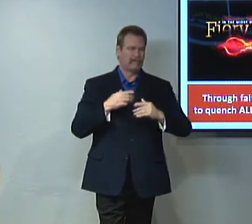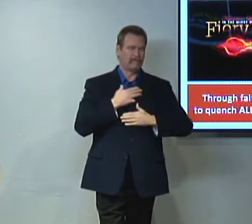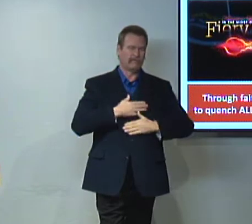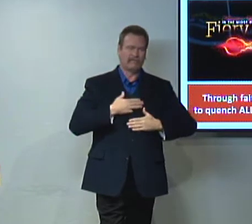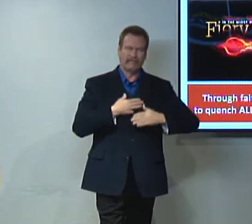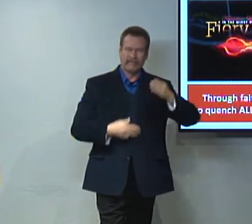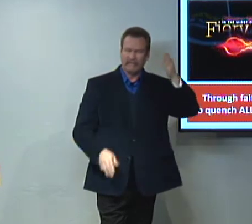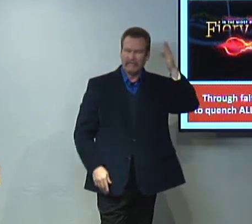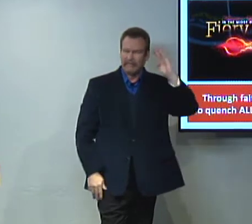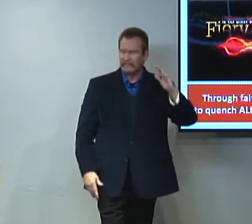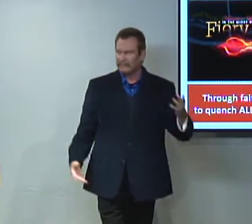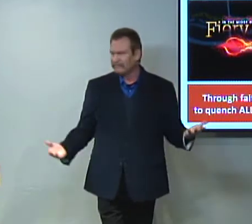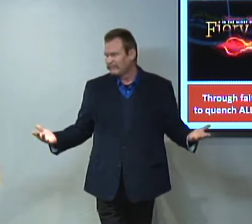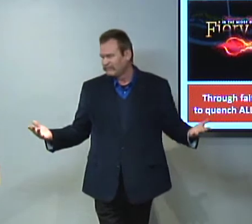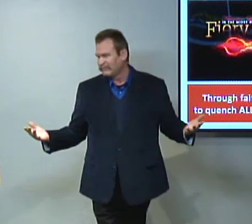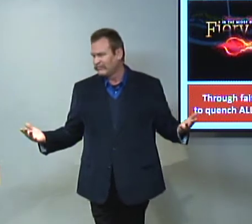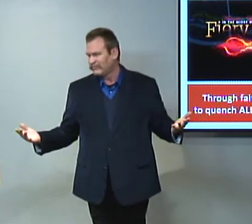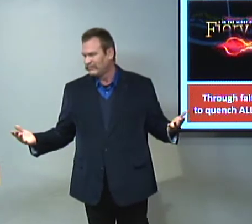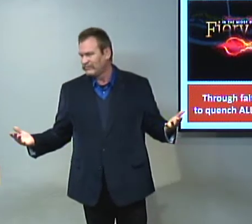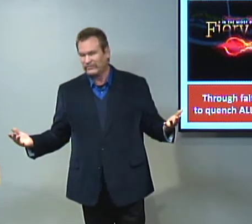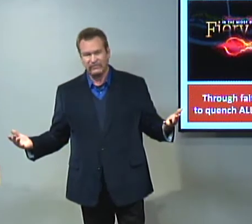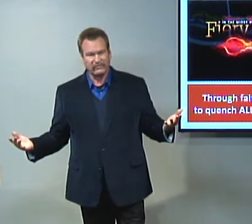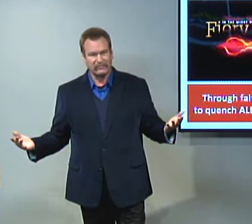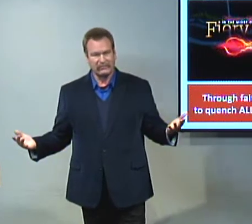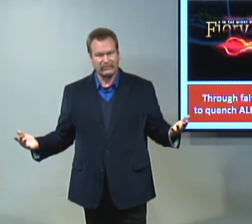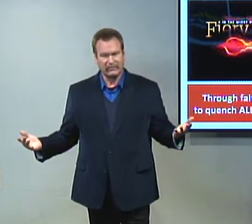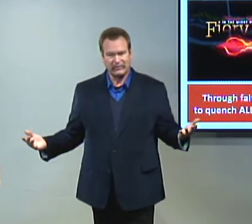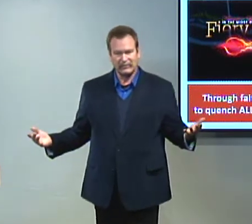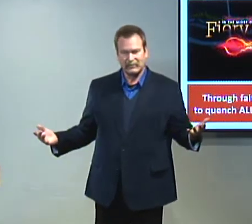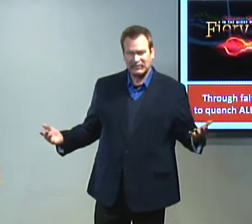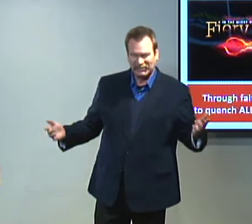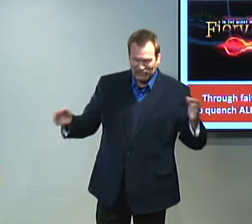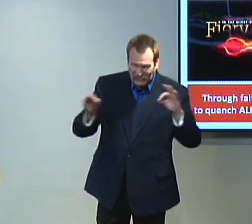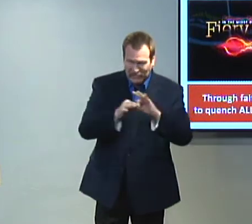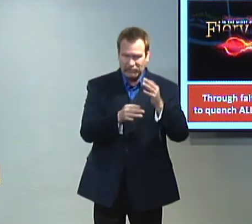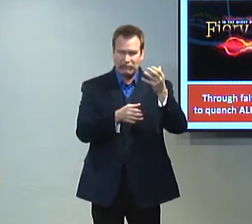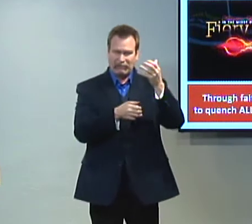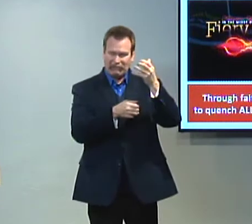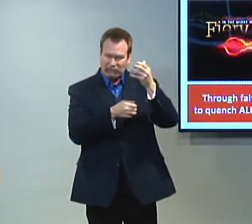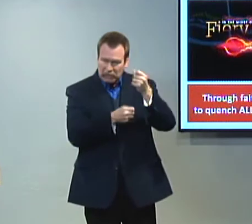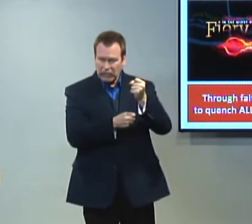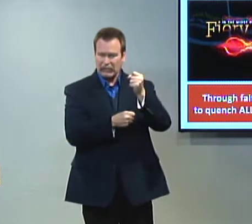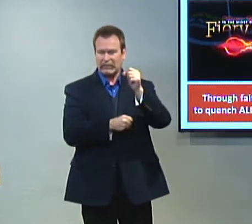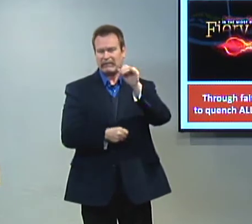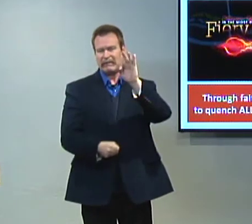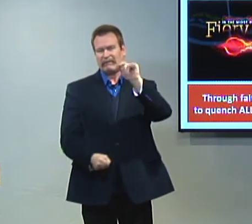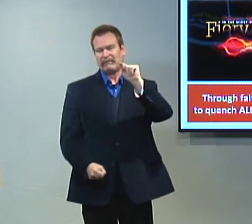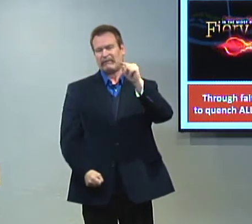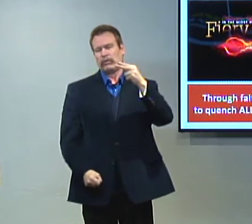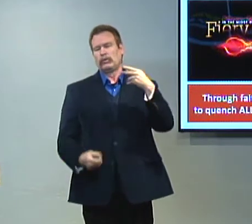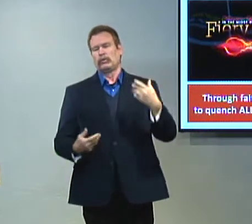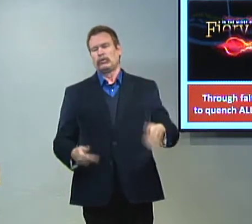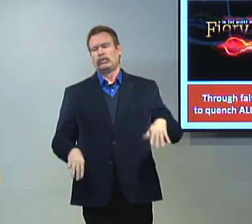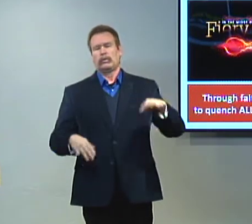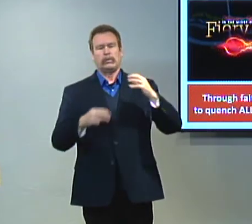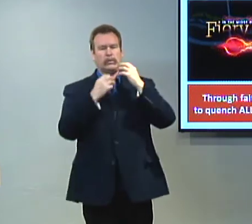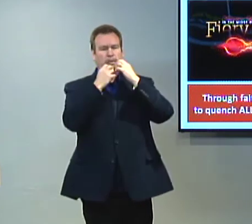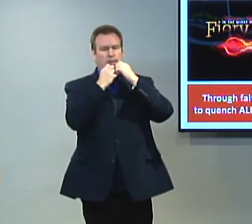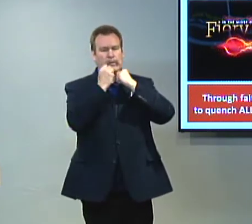without faith, we cannot please God. There is no pleasing God. So we must